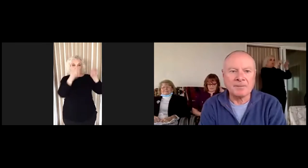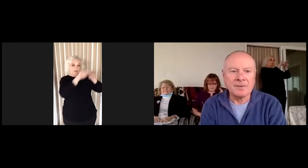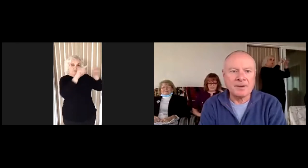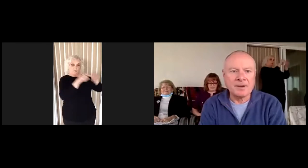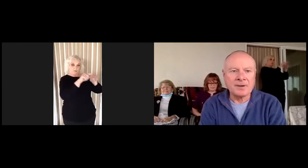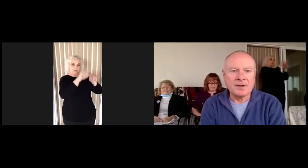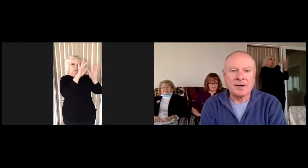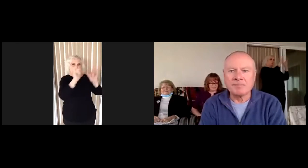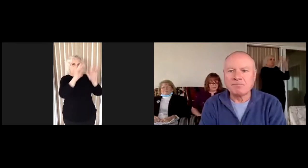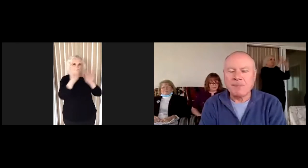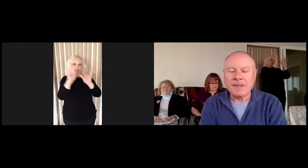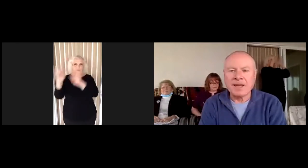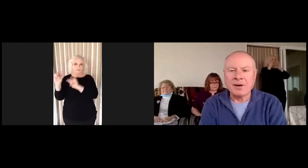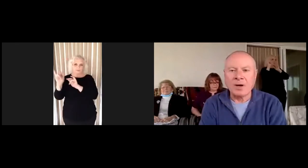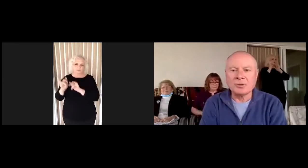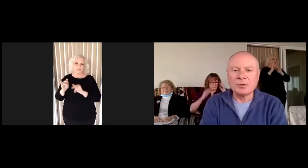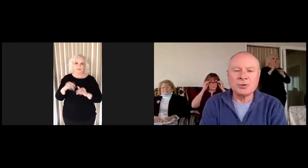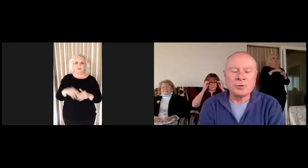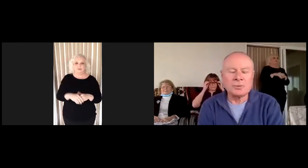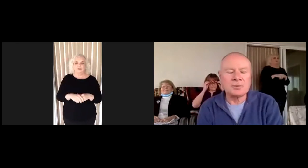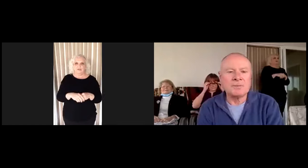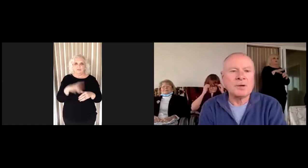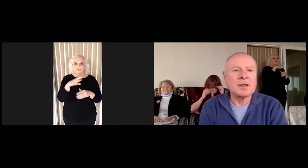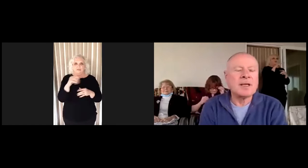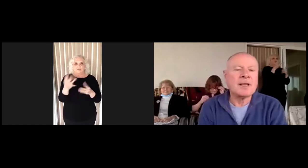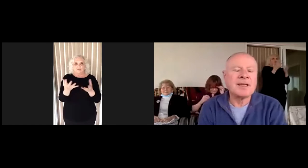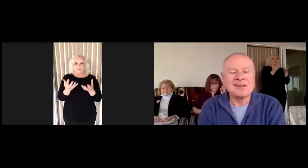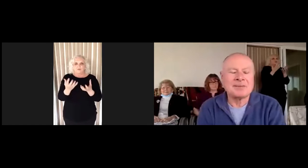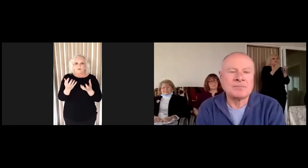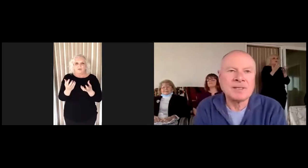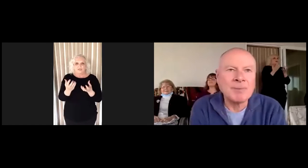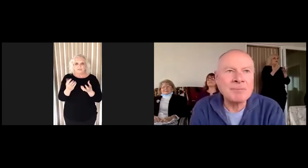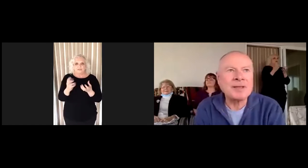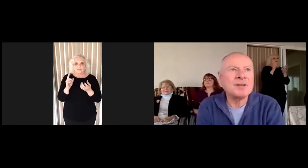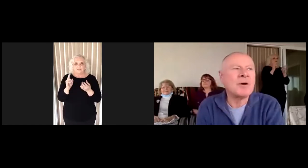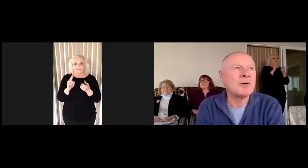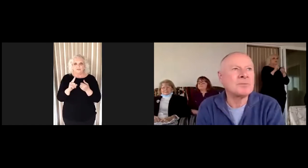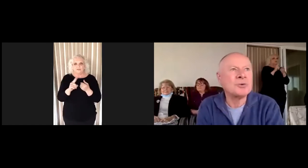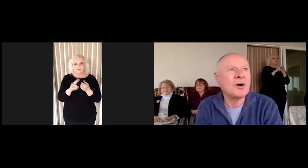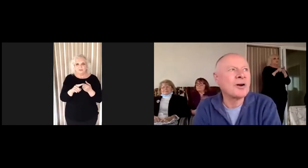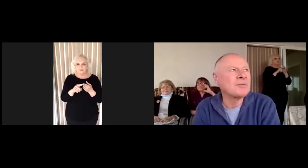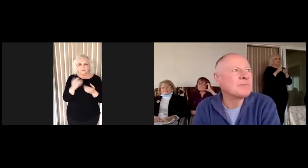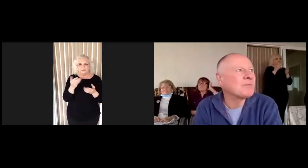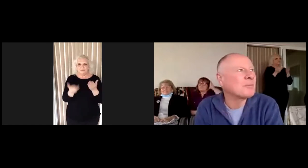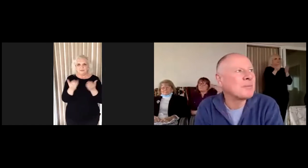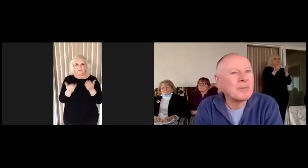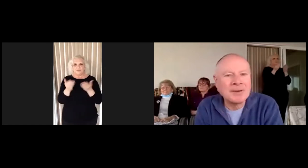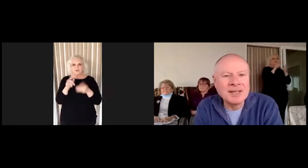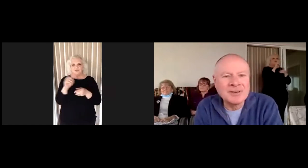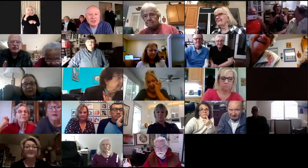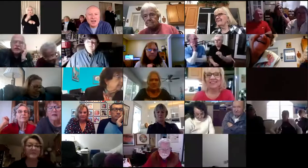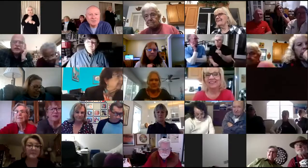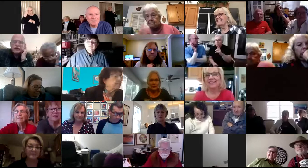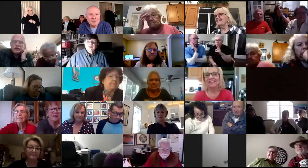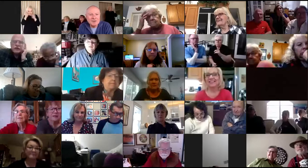away. And I want to, this might be too hard for people, but I'm gonna